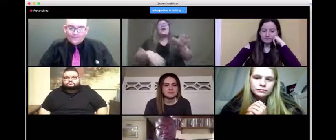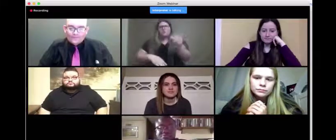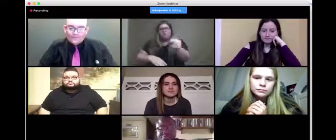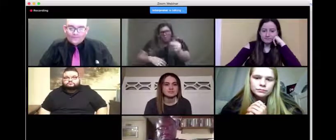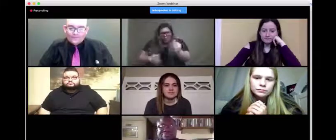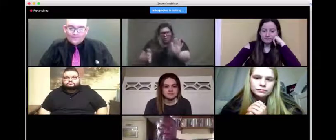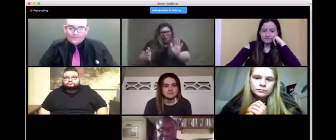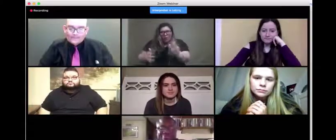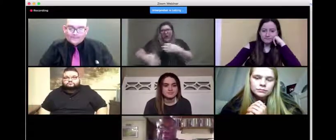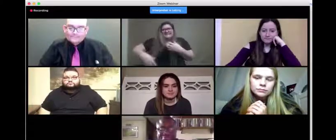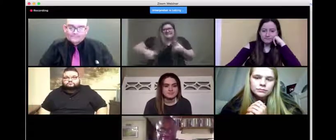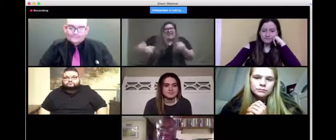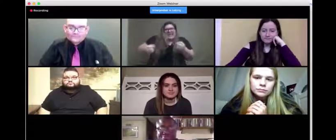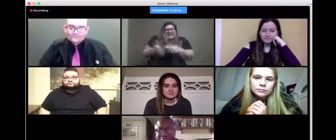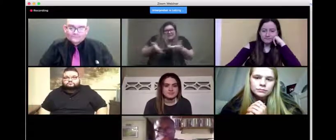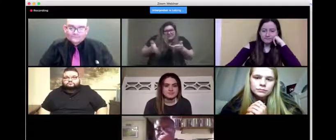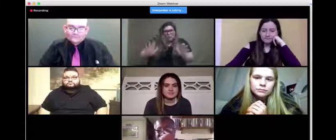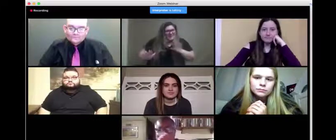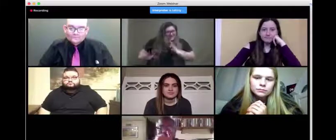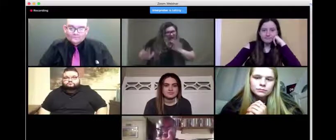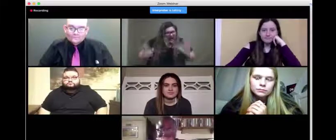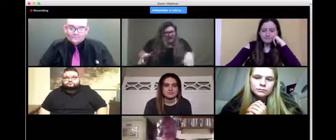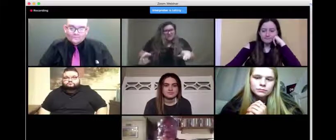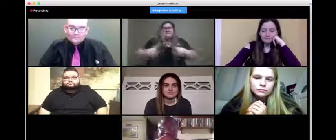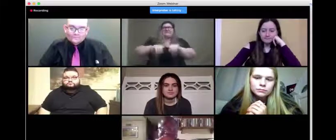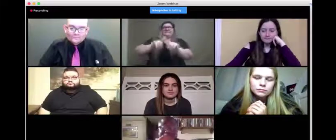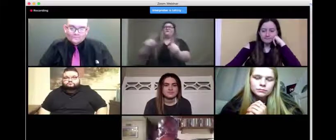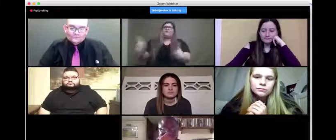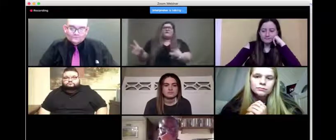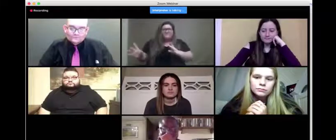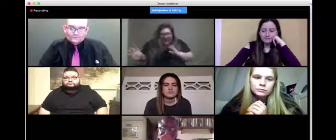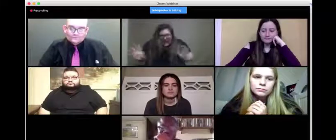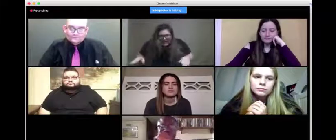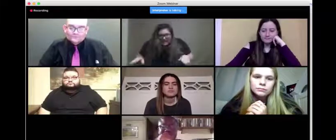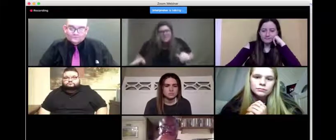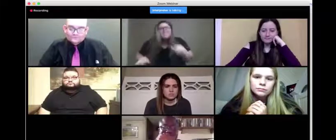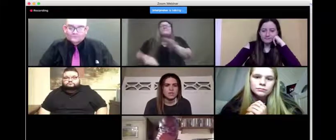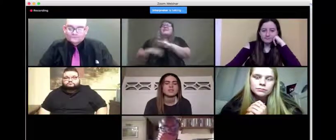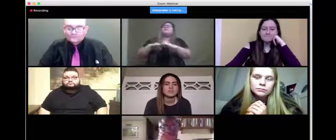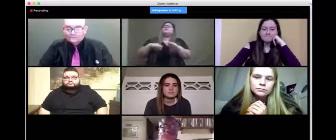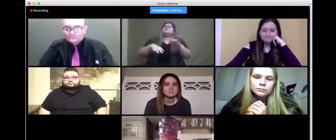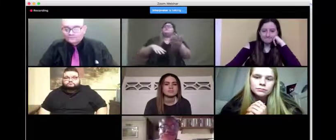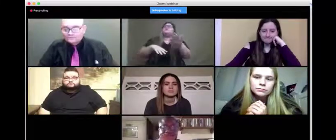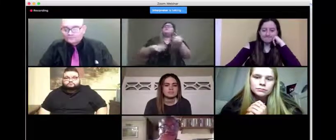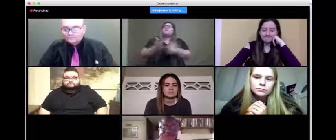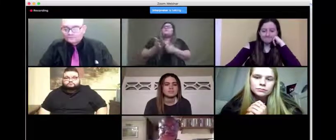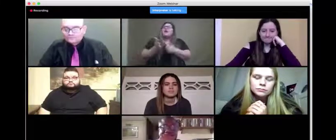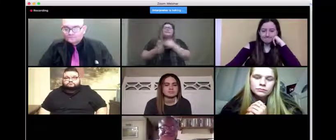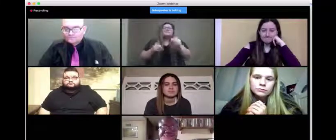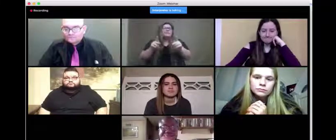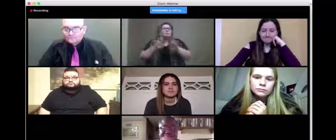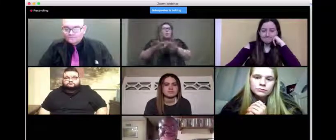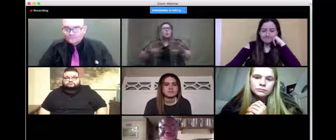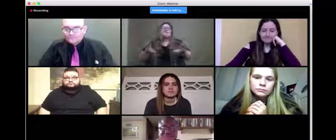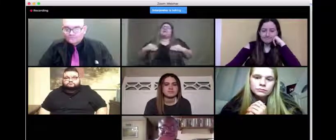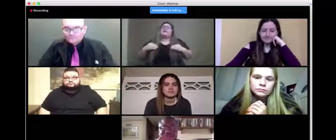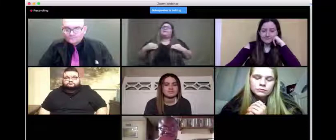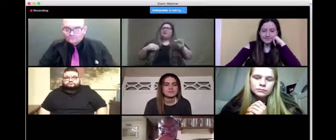fine. And sometimes people don't really accept that there are different signs used in different